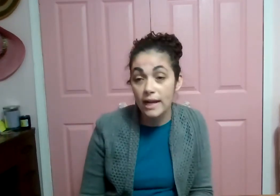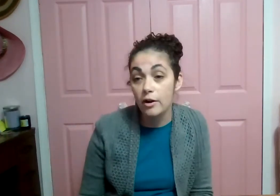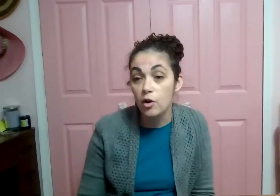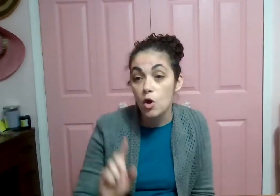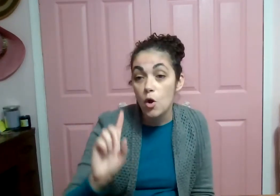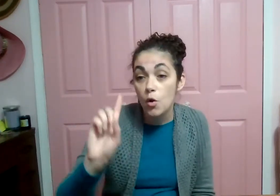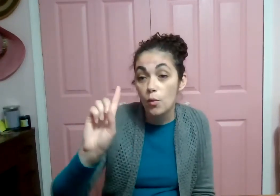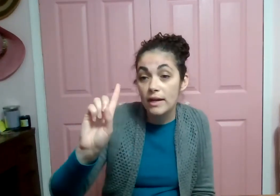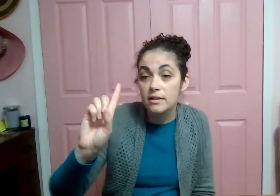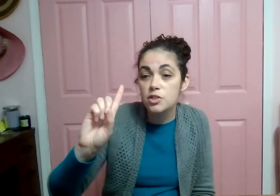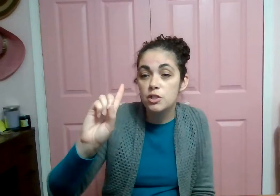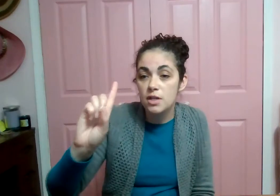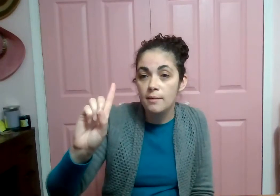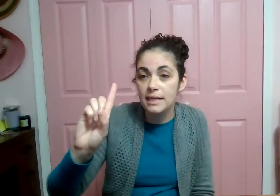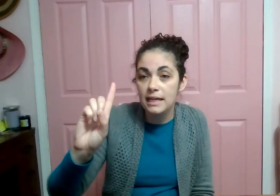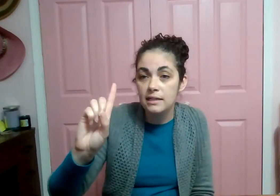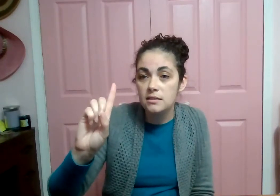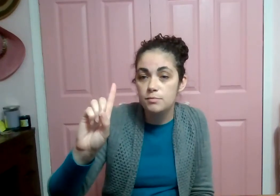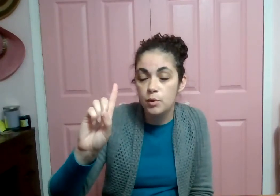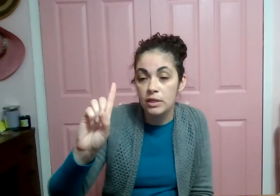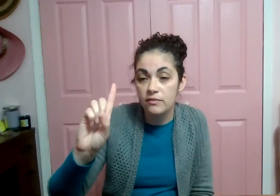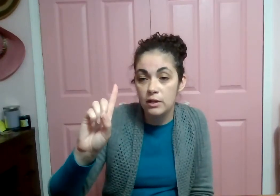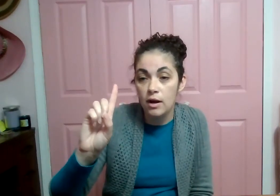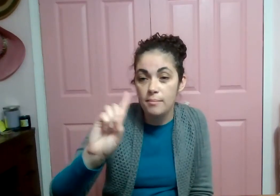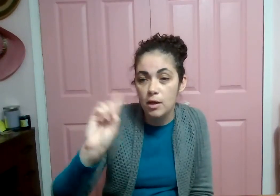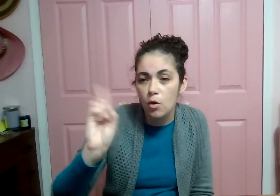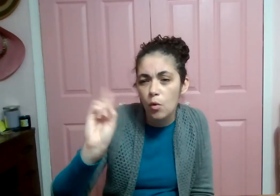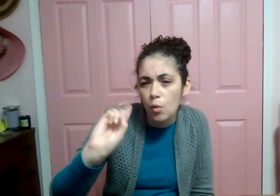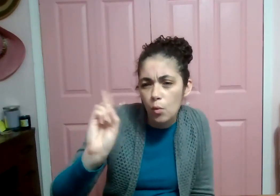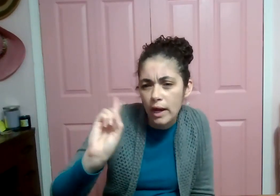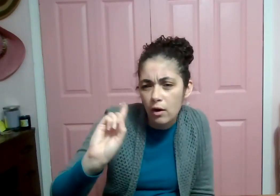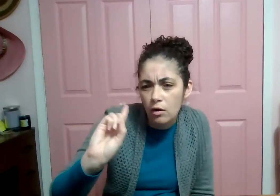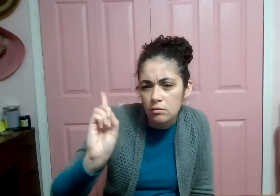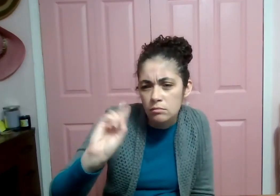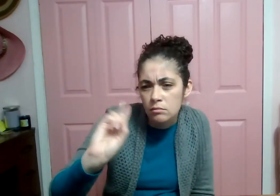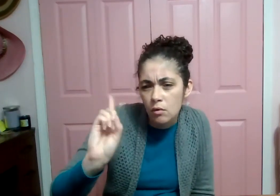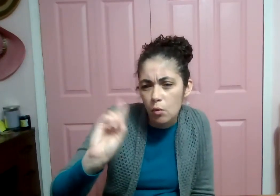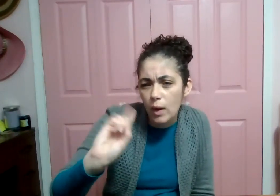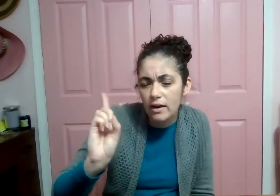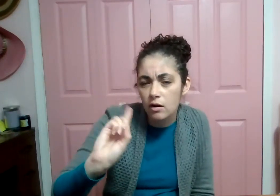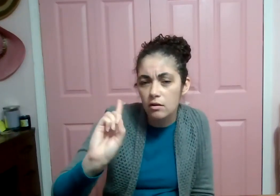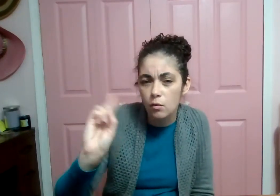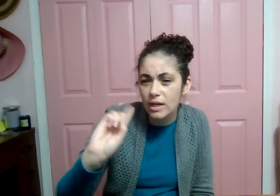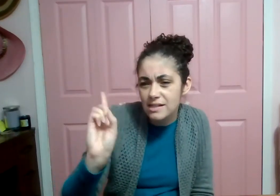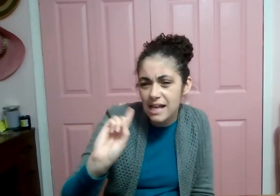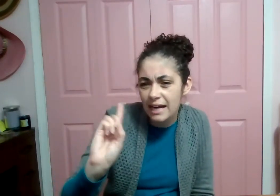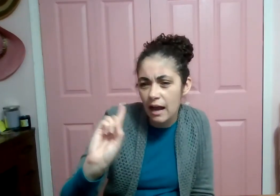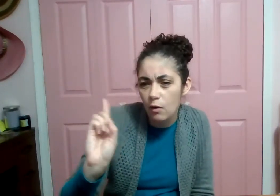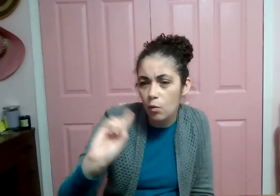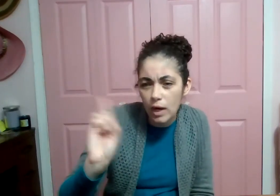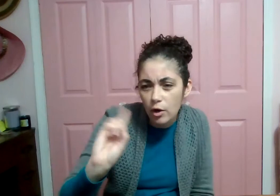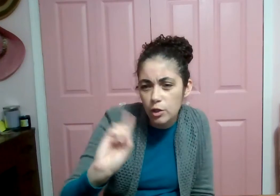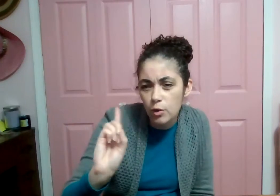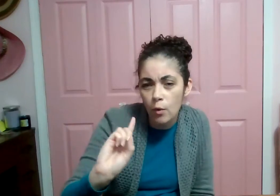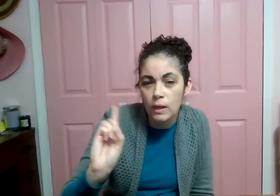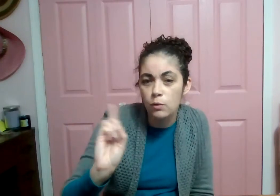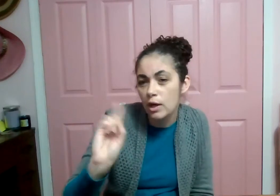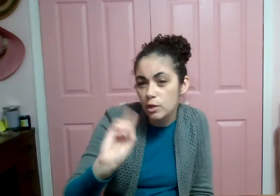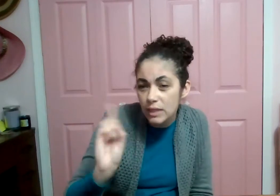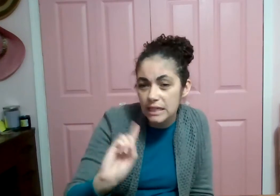Where? Where is your dominant hand? Pointer finger up. Where? Where is that at? Where are you going? Where do you need